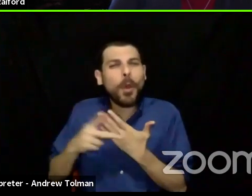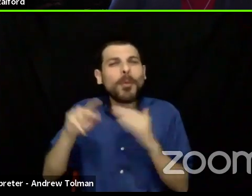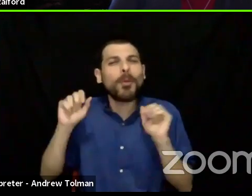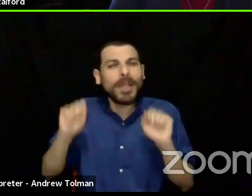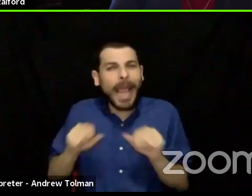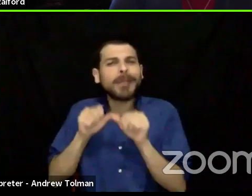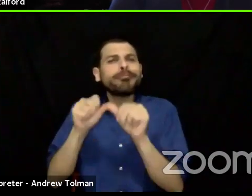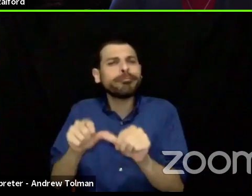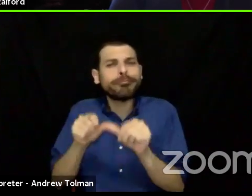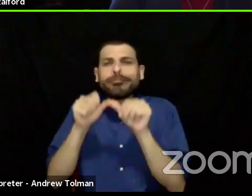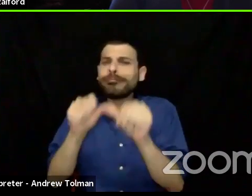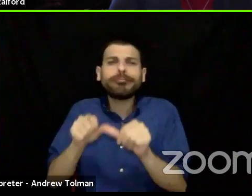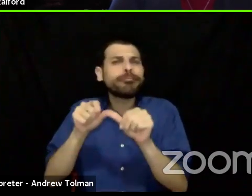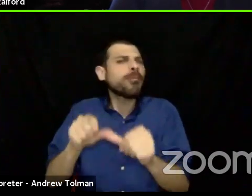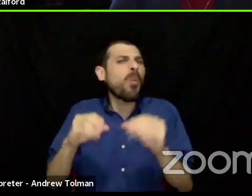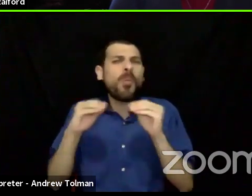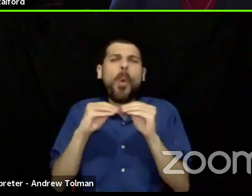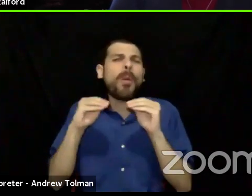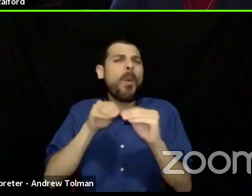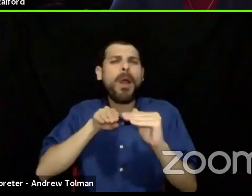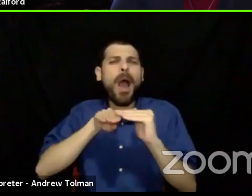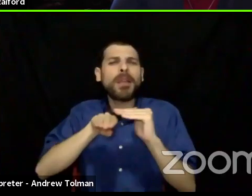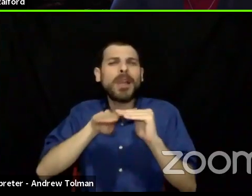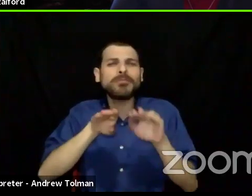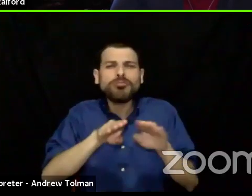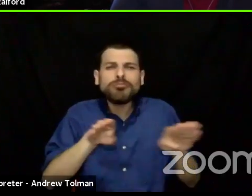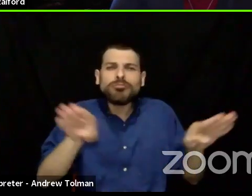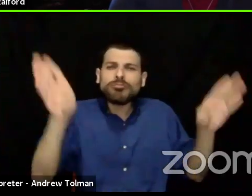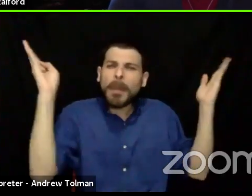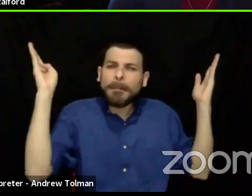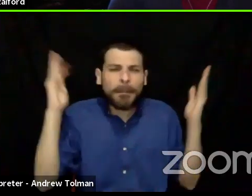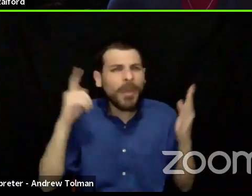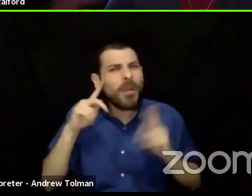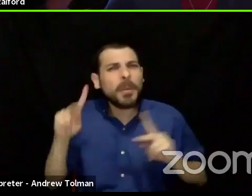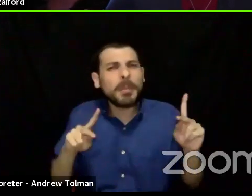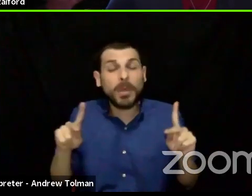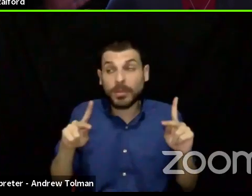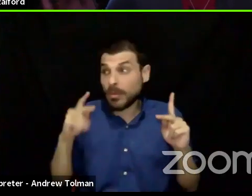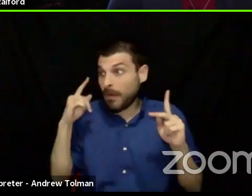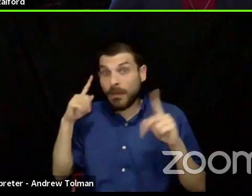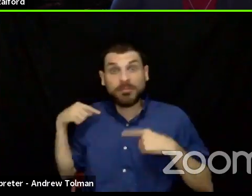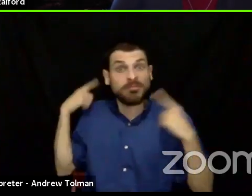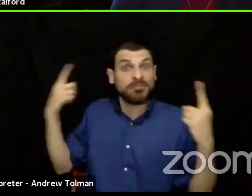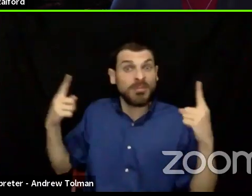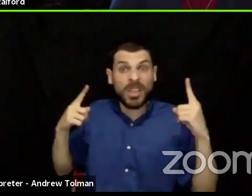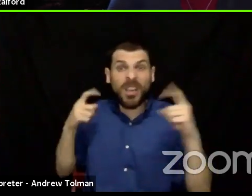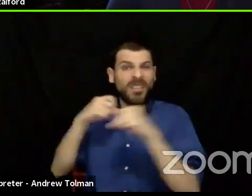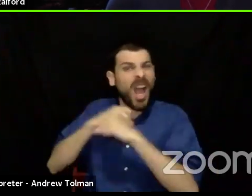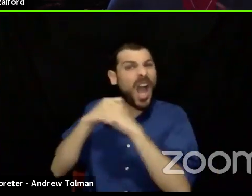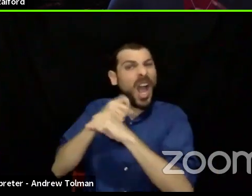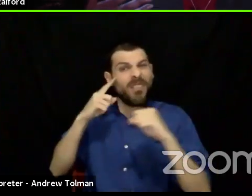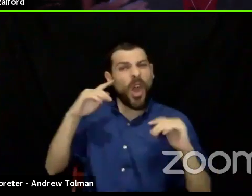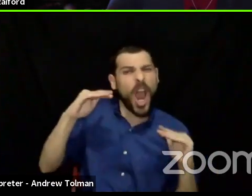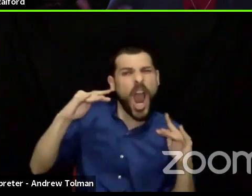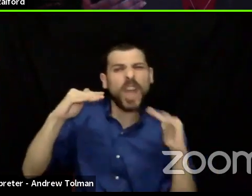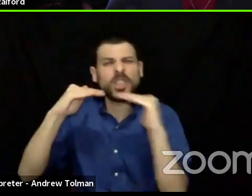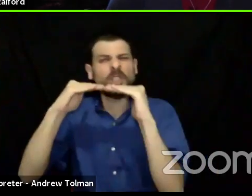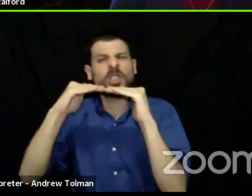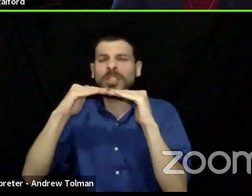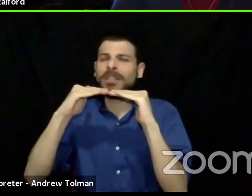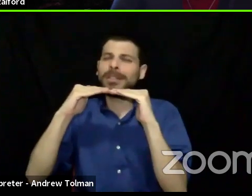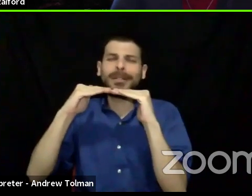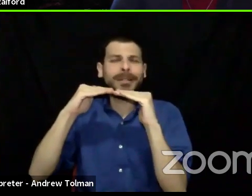us. And I think that if we look at the fight for justice in history, you're always connecting art to